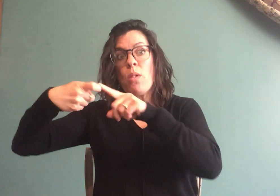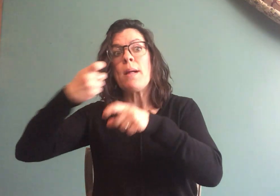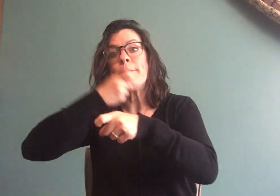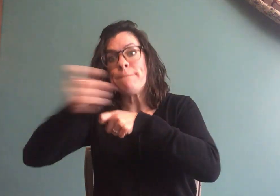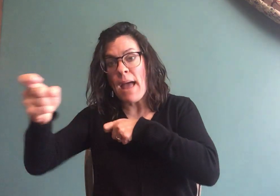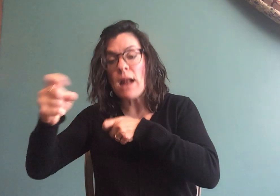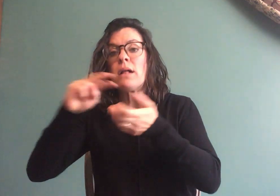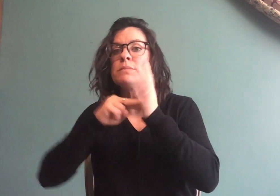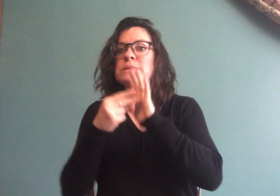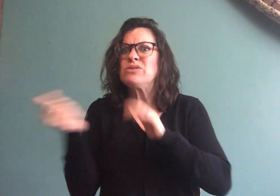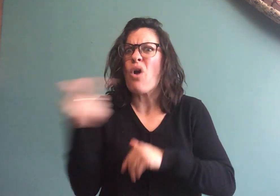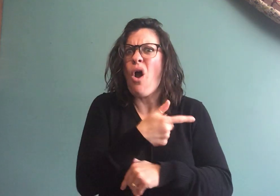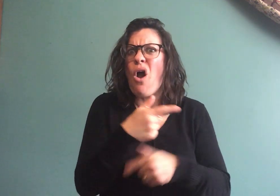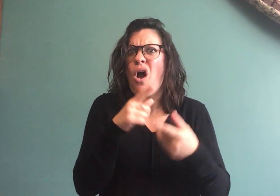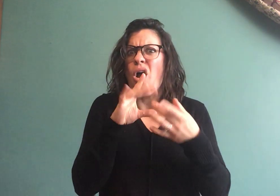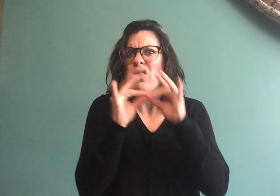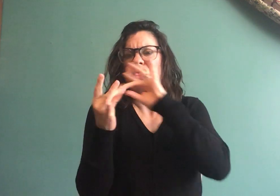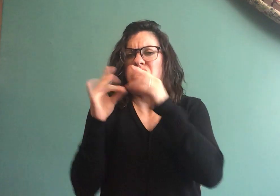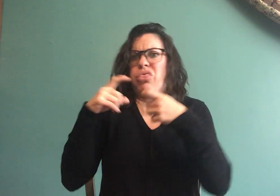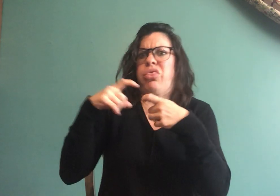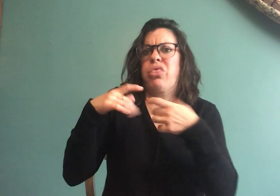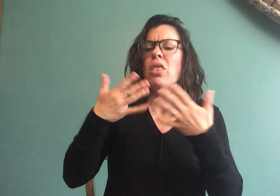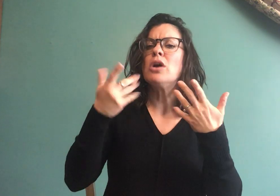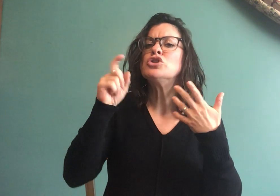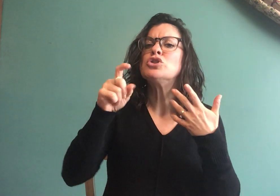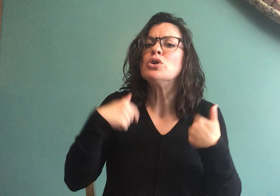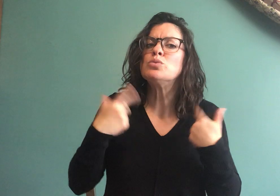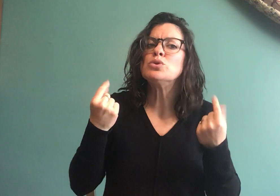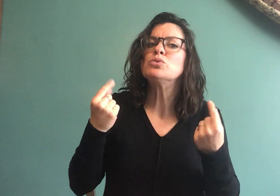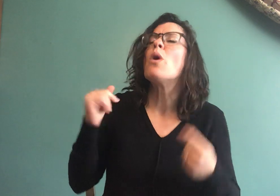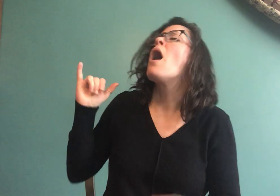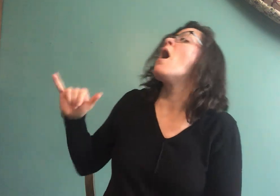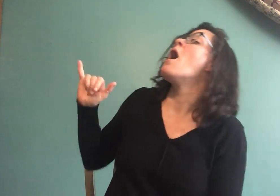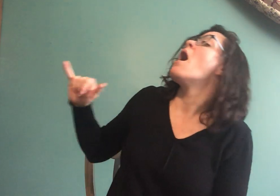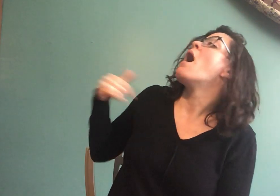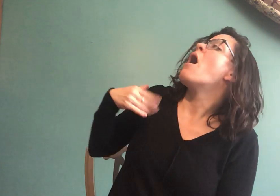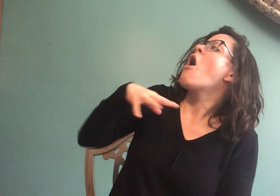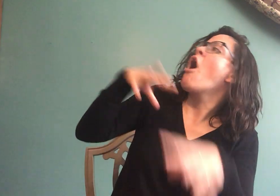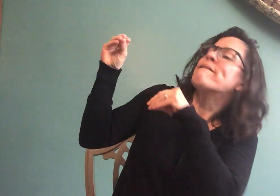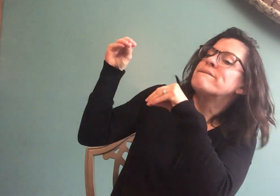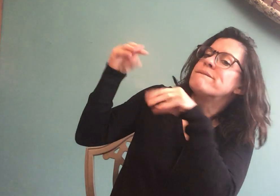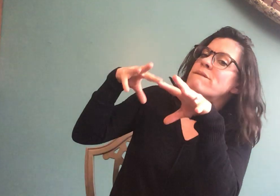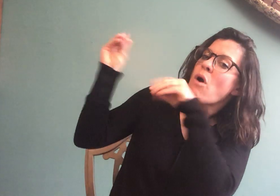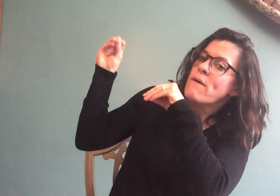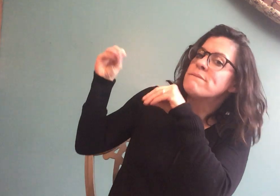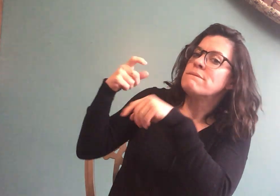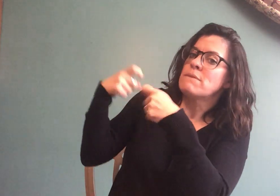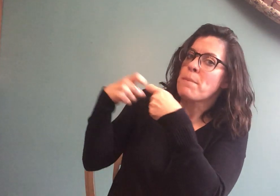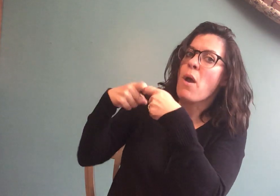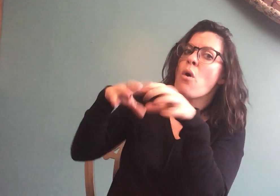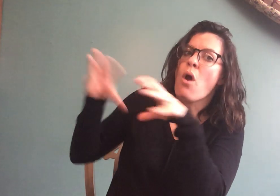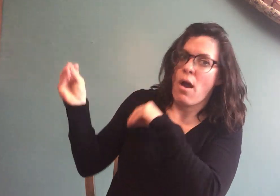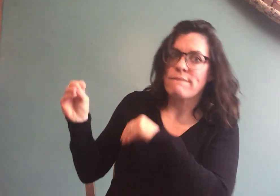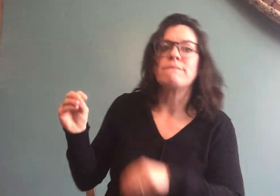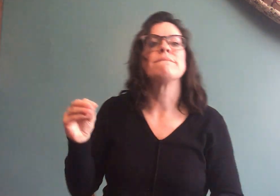Wait. Where is he doing it? I'm listening. What's that? Where is he doing it? Like in the street? Oh, he's 22 feet up